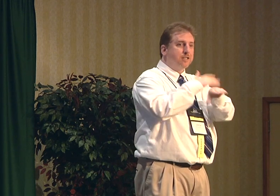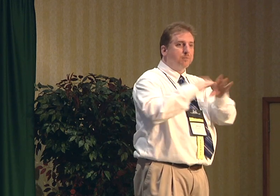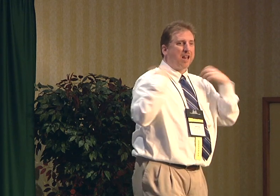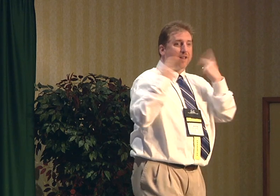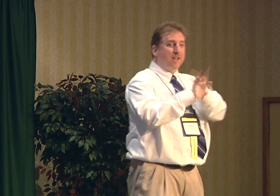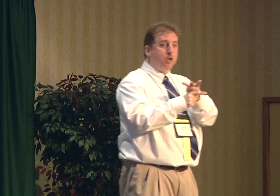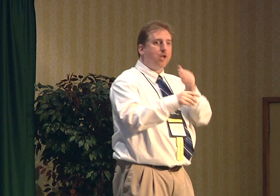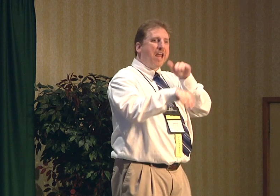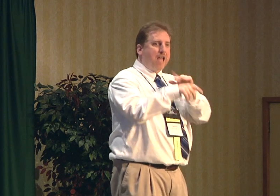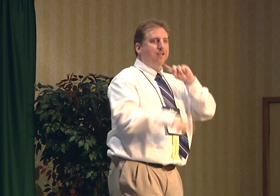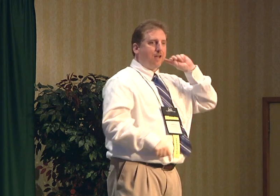perfect time to talk about health care